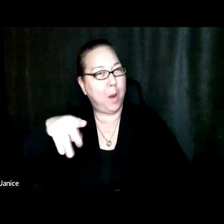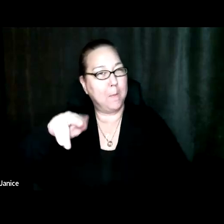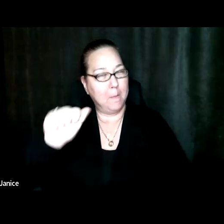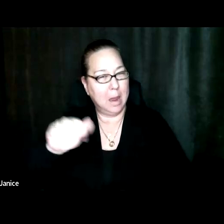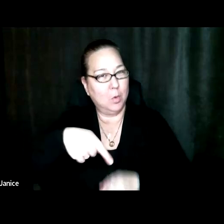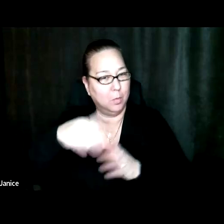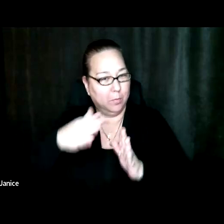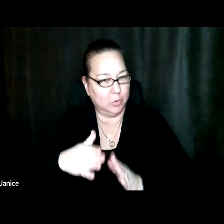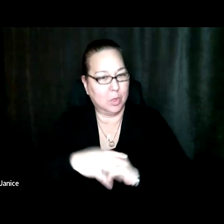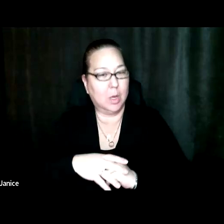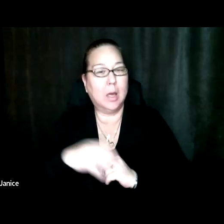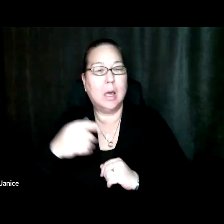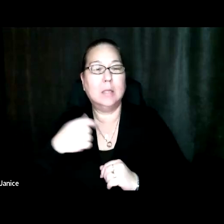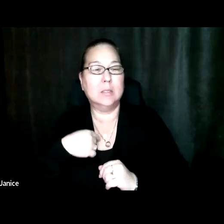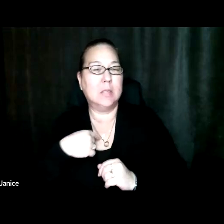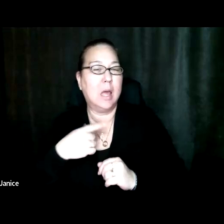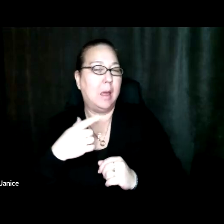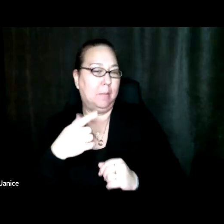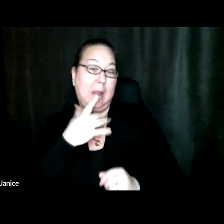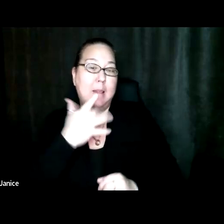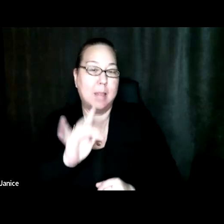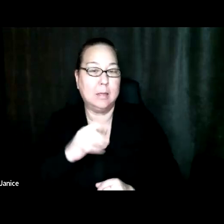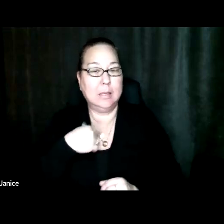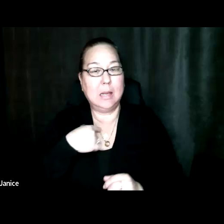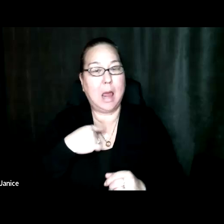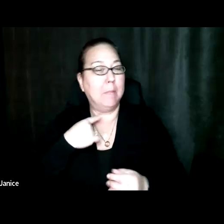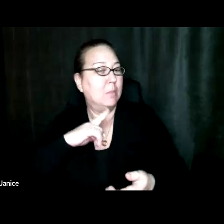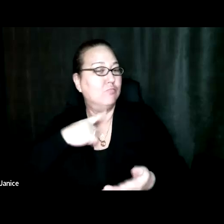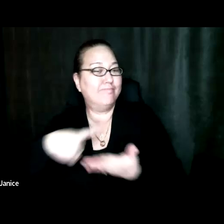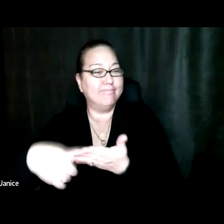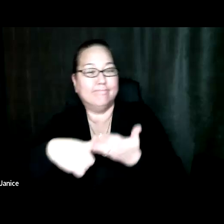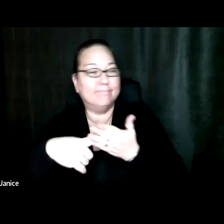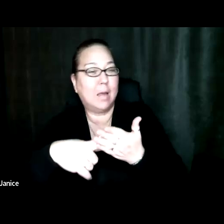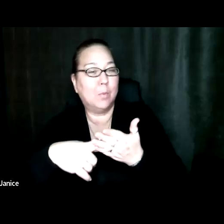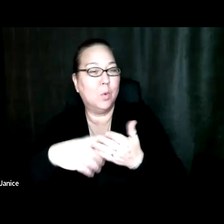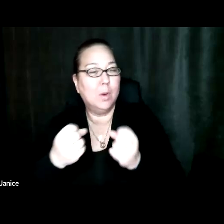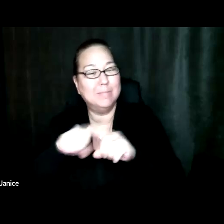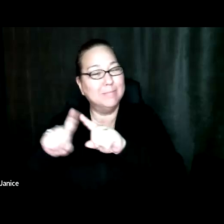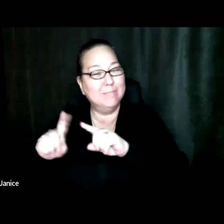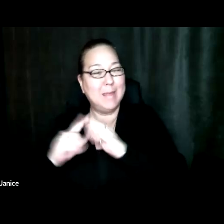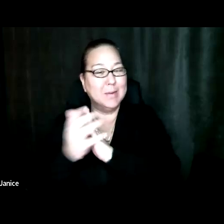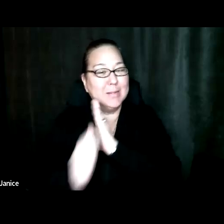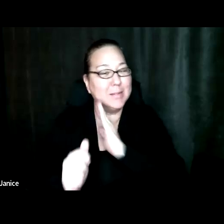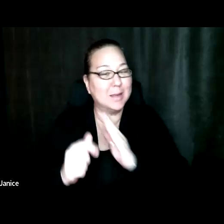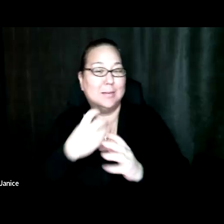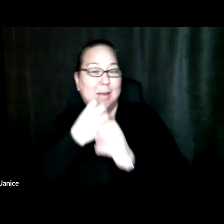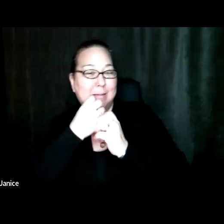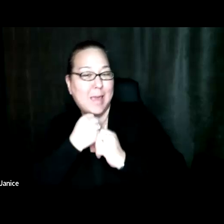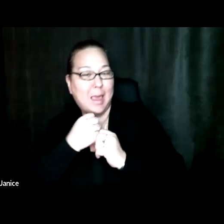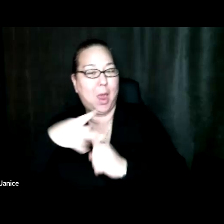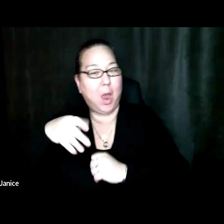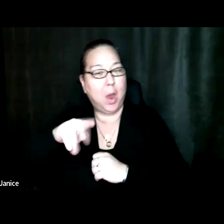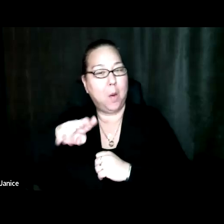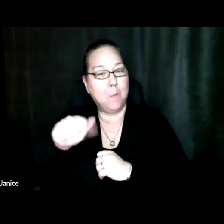paraprofessionals to support students with disabilities on my IEP counseling caseload. These colleagues of mine often have the most